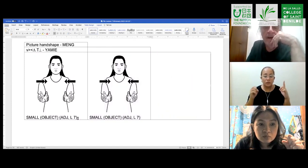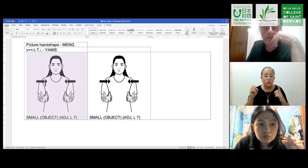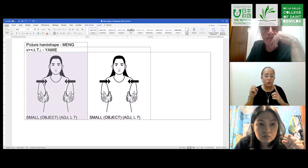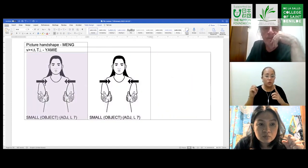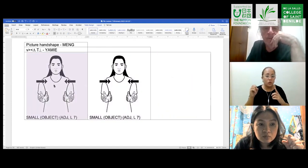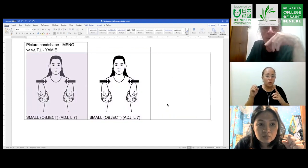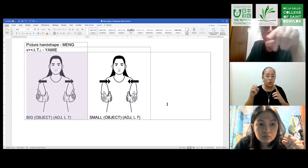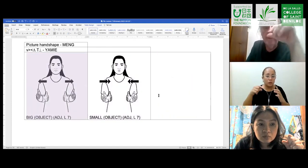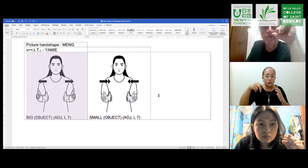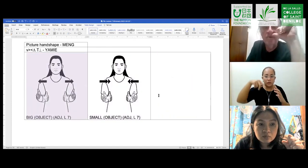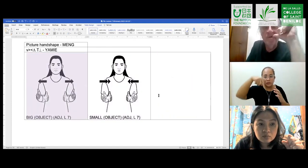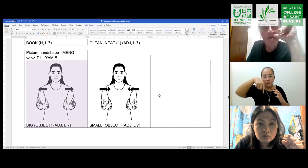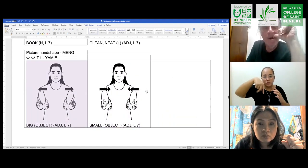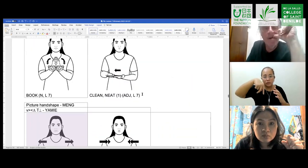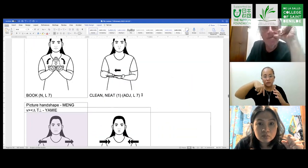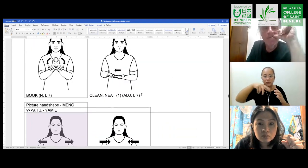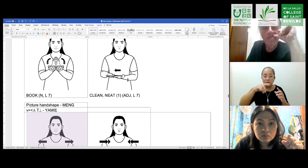down on the last one.